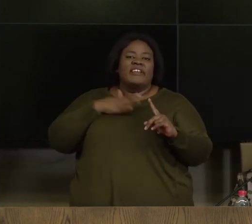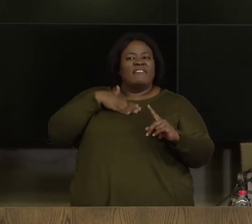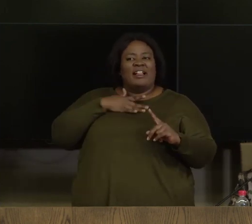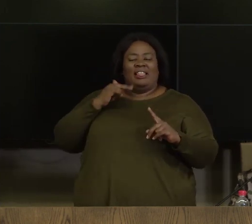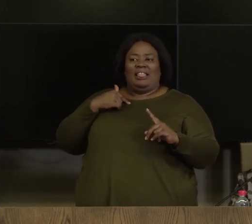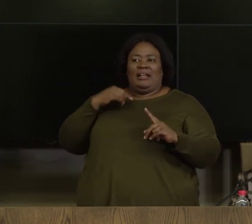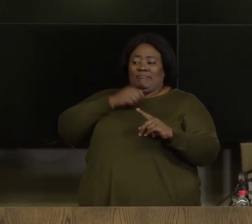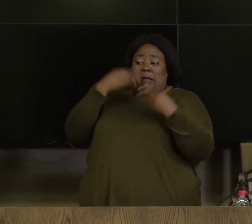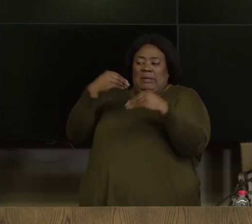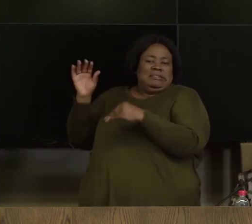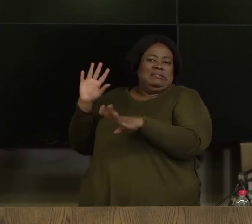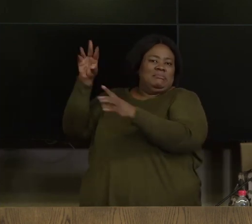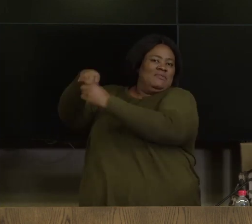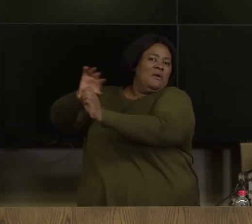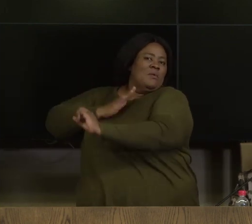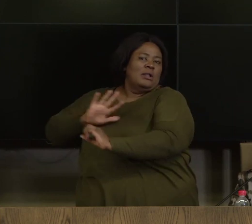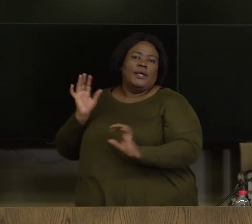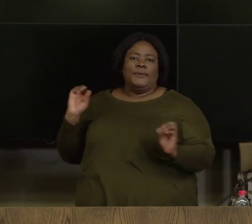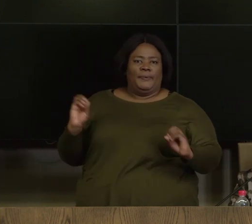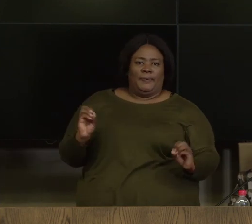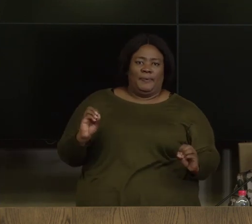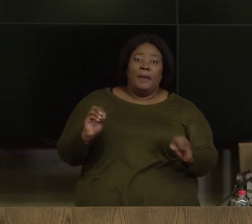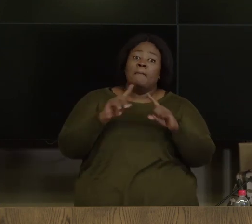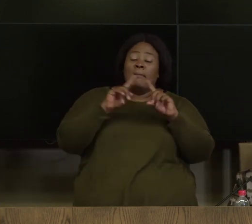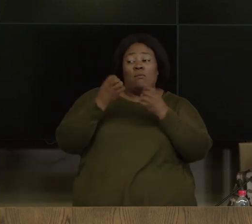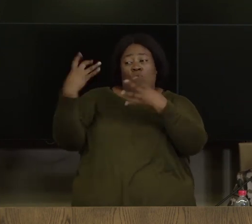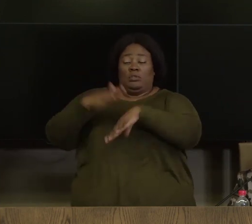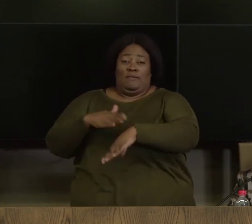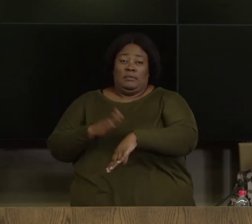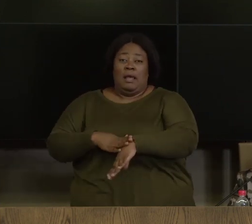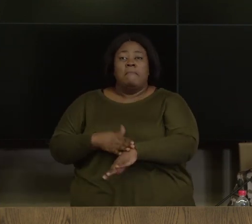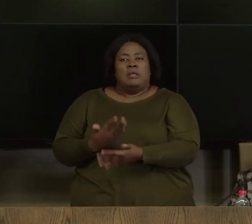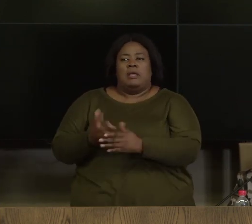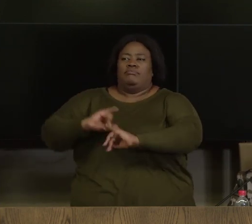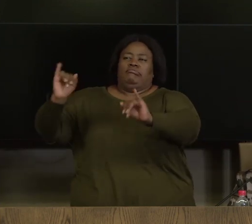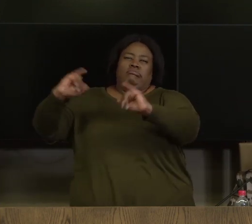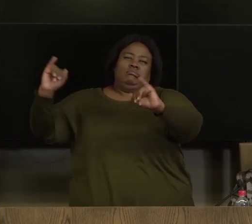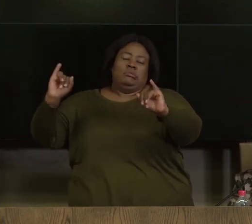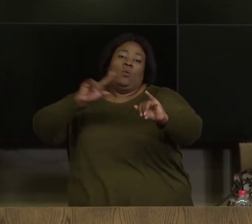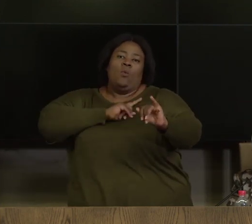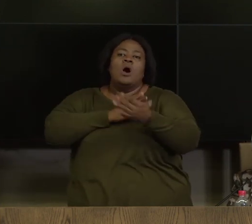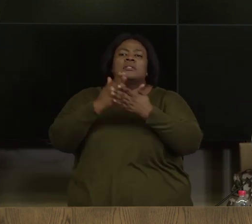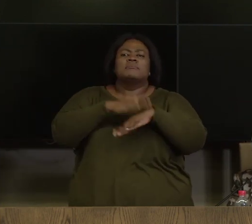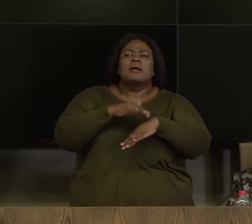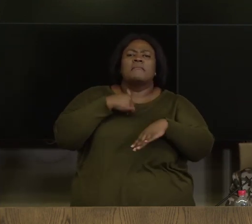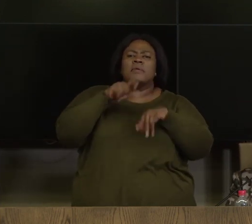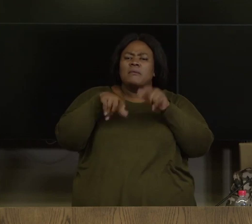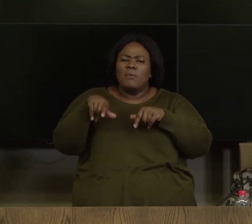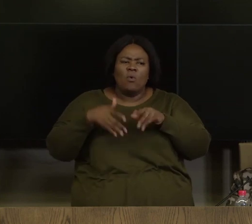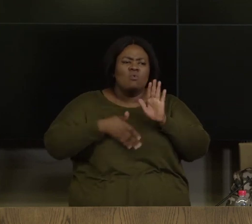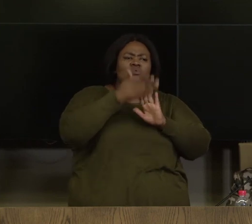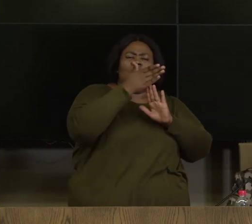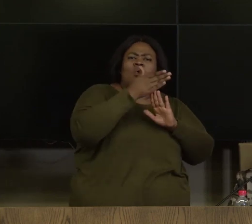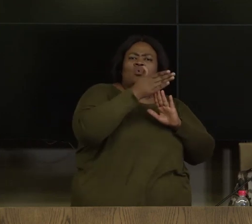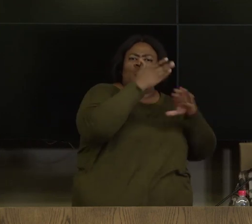we know that at this time it might escalate because sometimes people wake up in the morning and they go to work, they spend